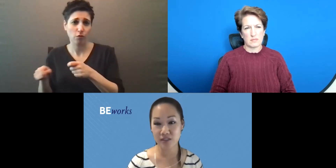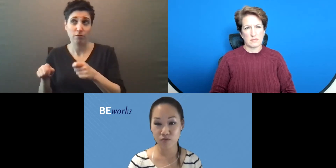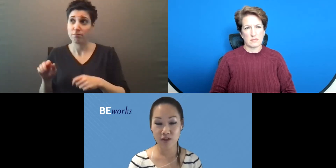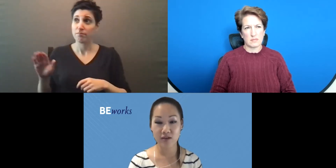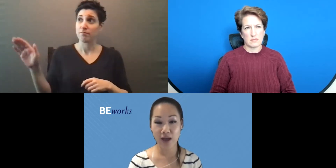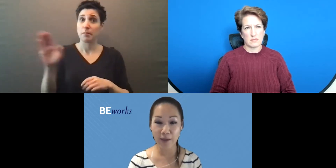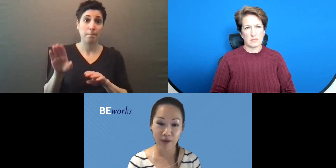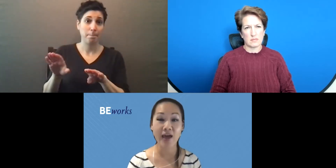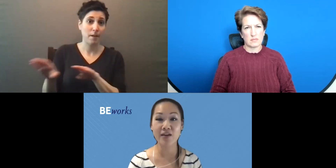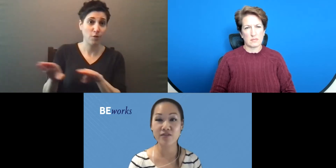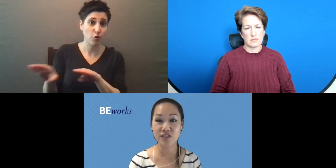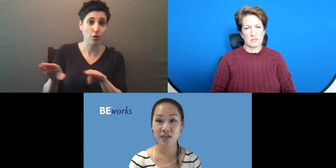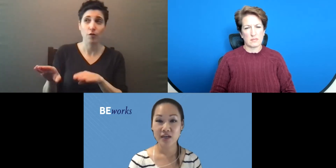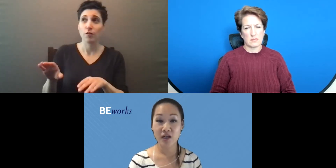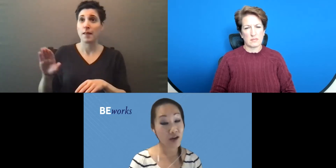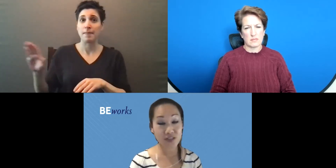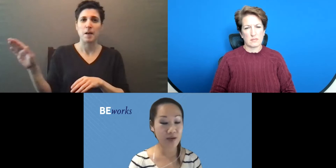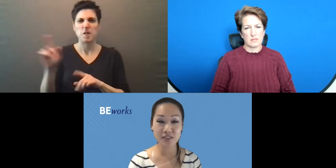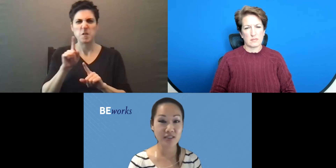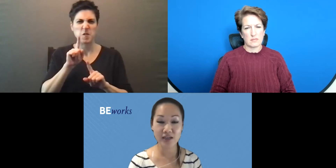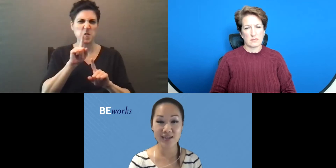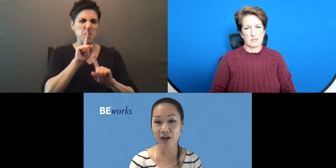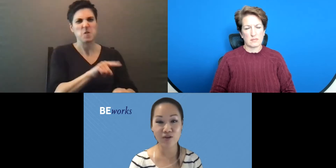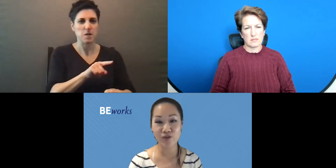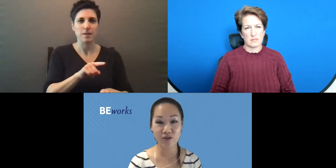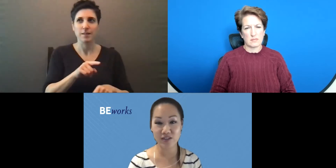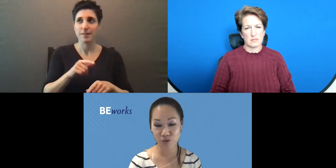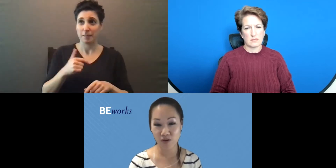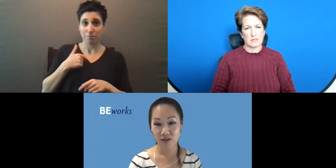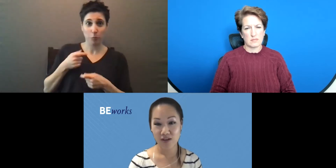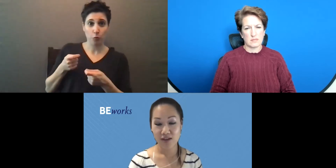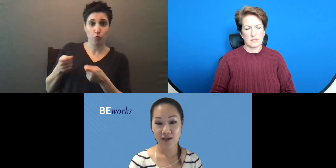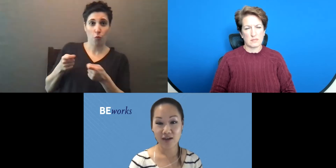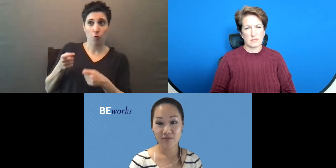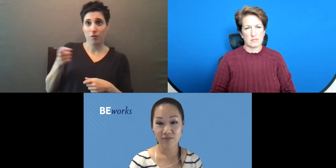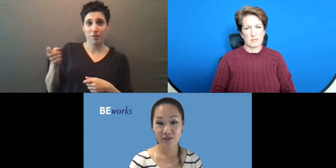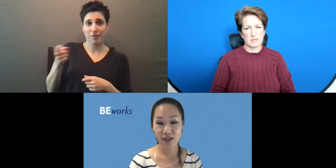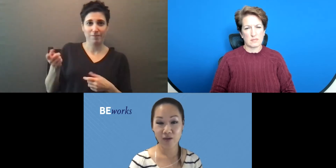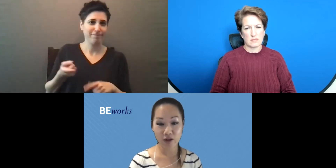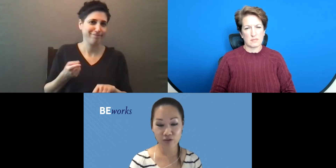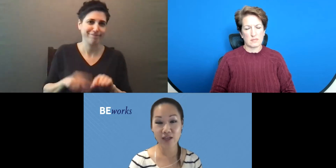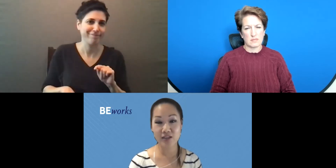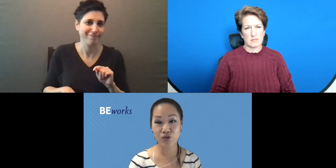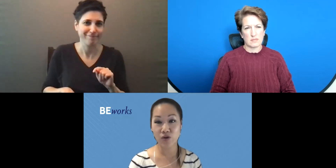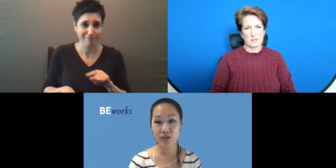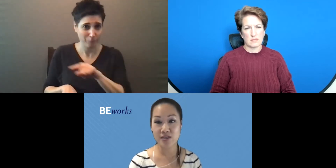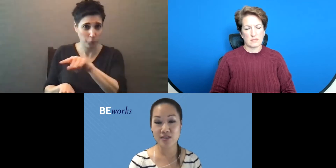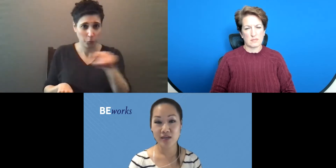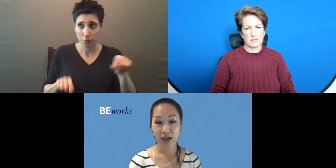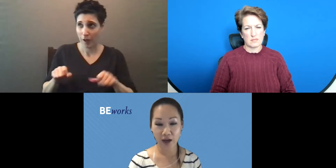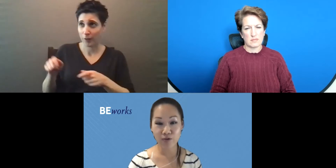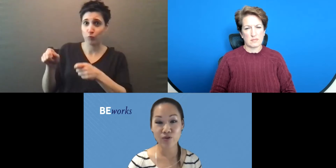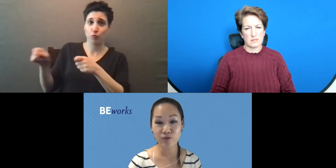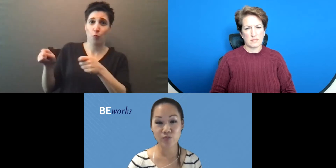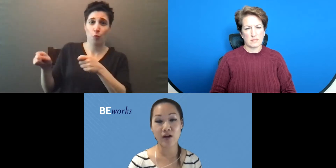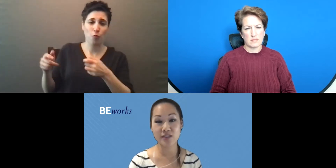how someone behaves, a lot of times is out of your control. And what you can control is